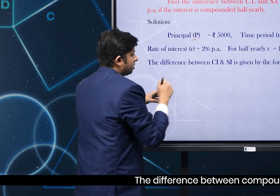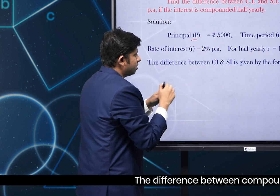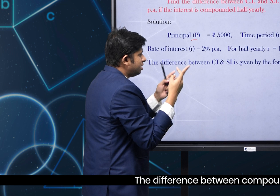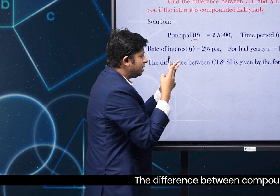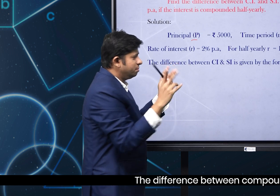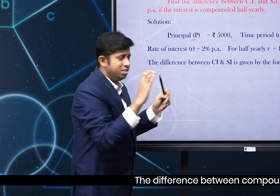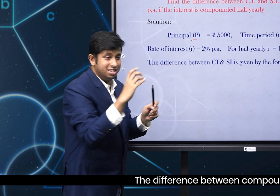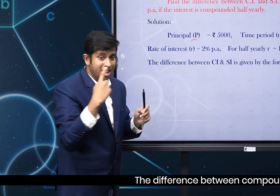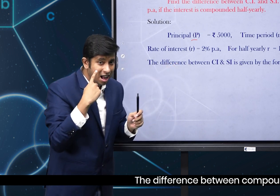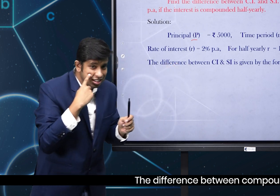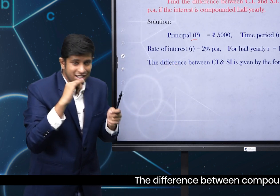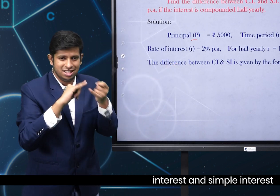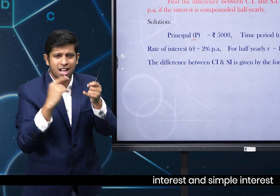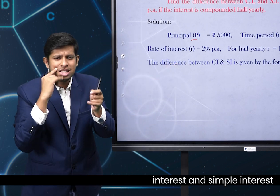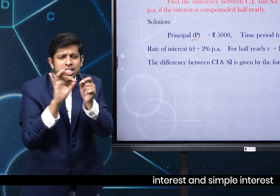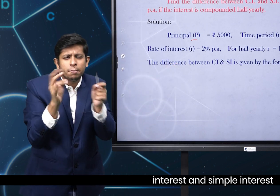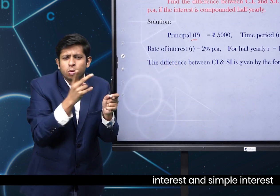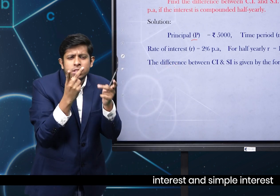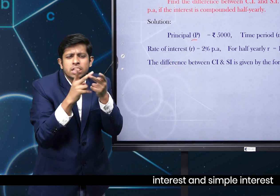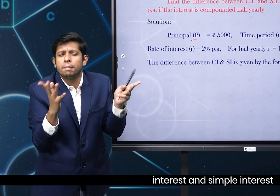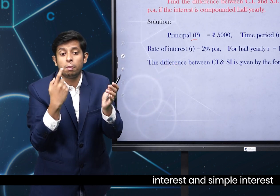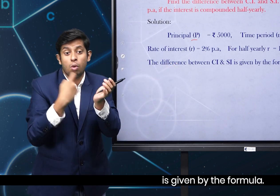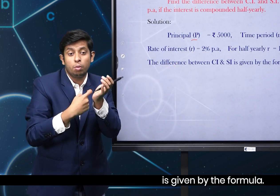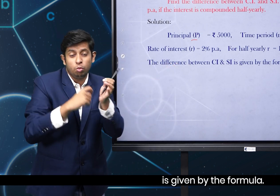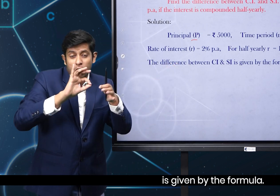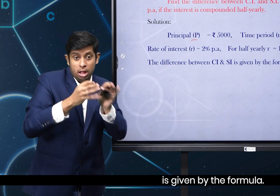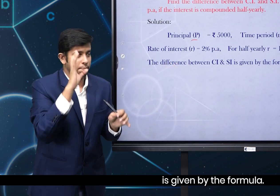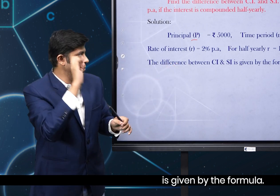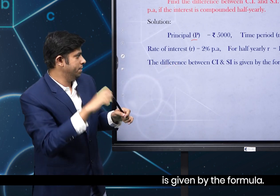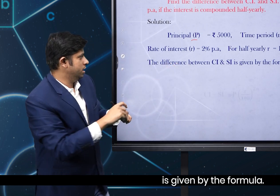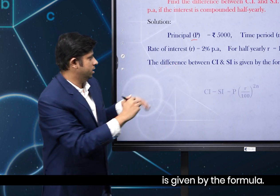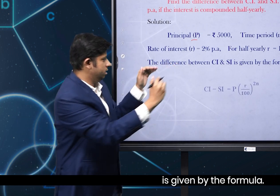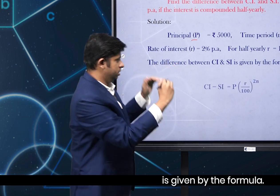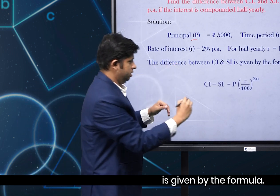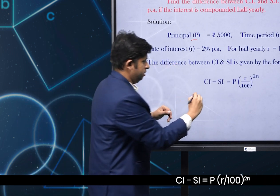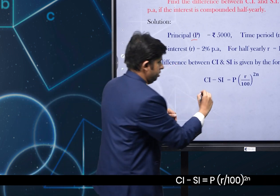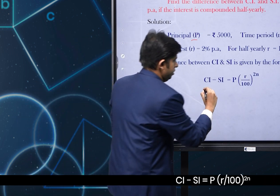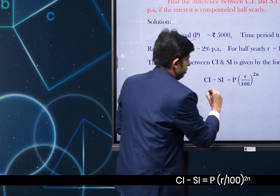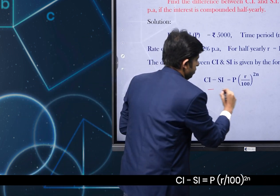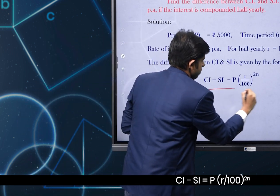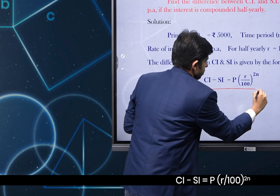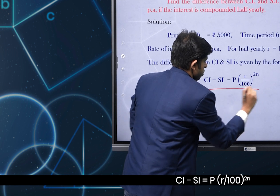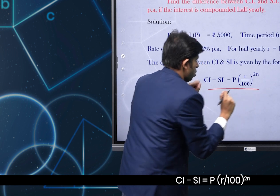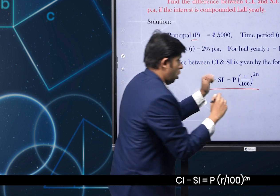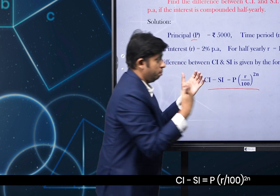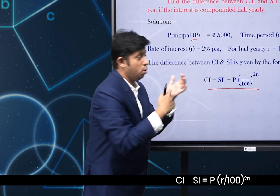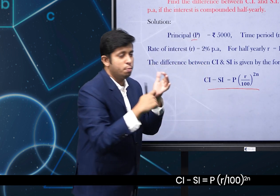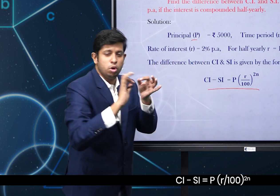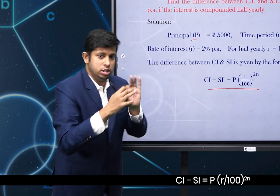The difference between compound interest and simple interest is given by the formula Ci minus Si is equal to P into